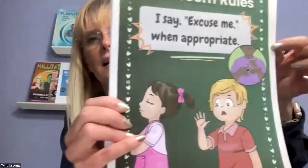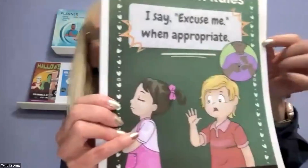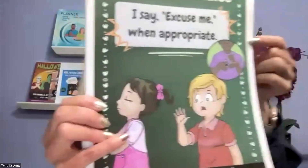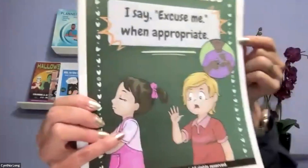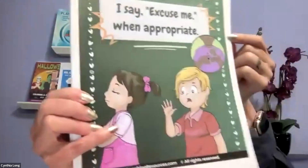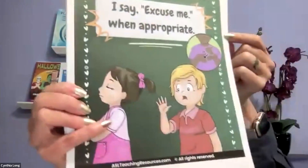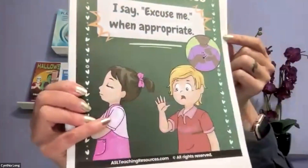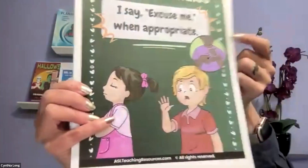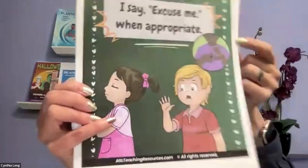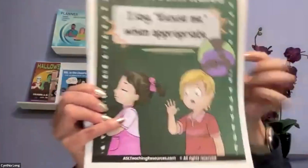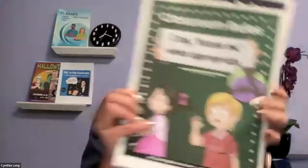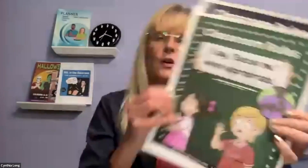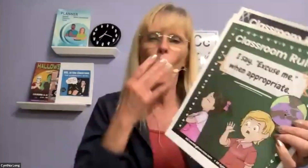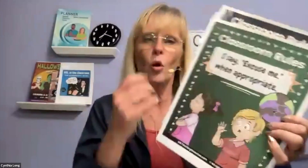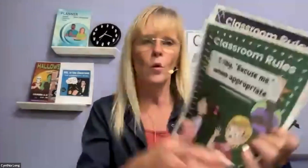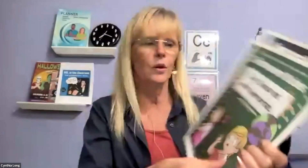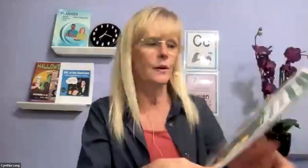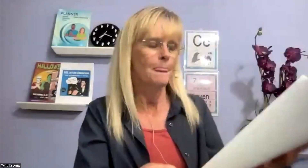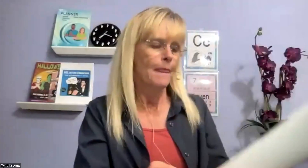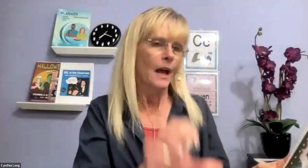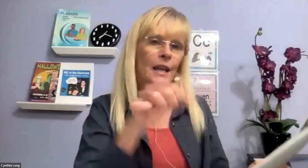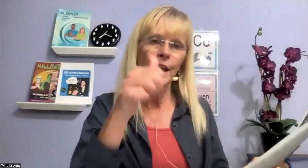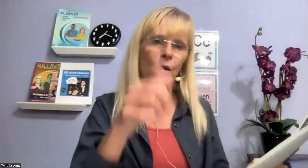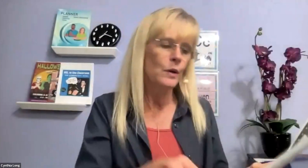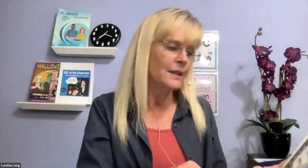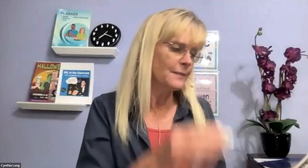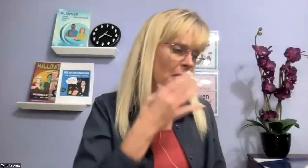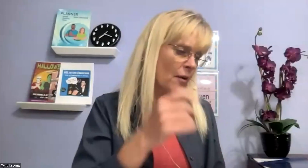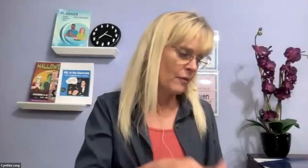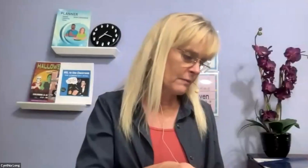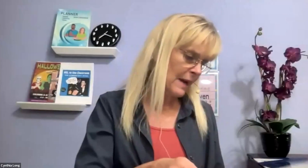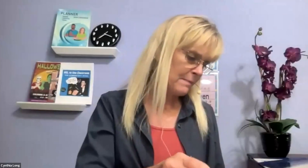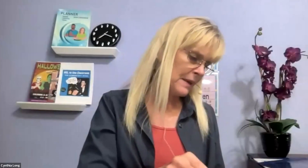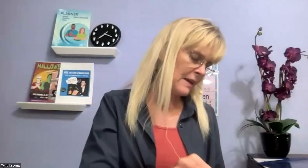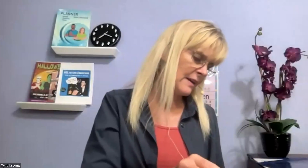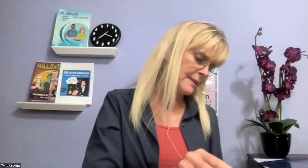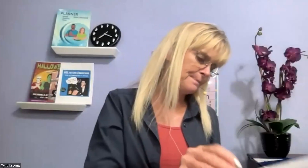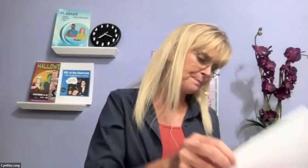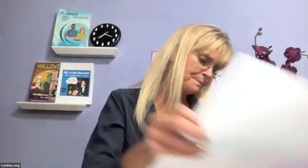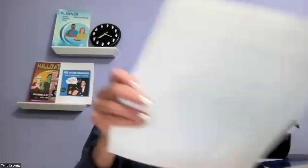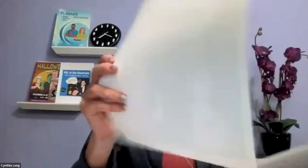sign right here in the corner. Another one might be,